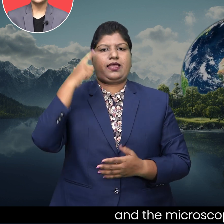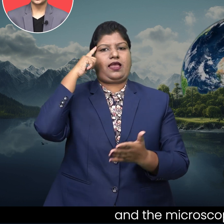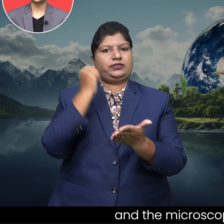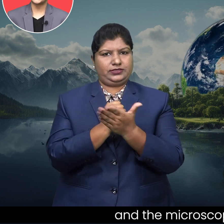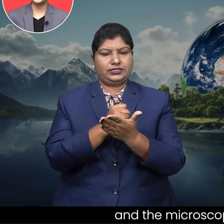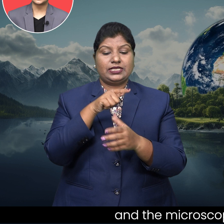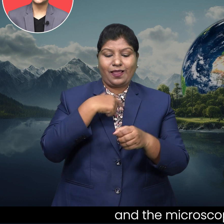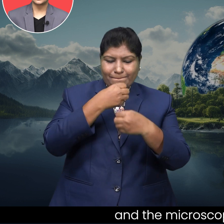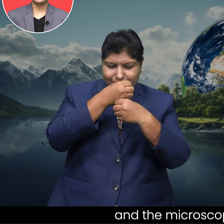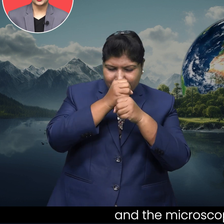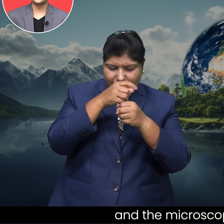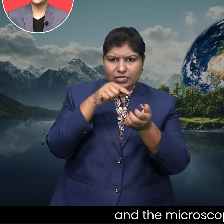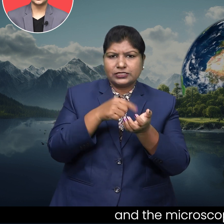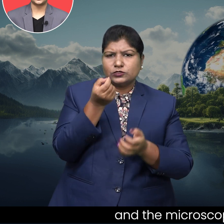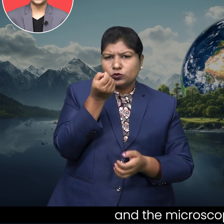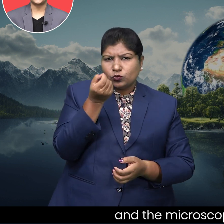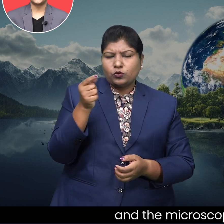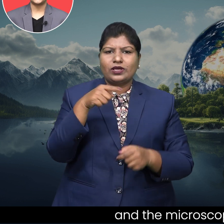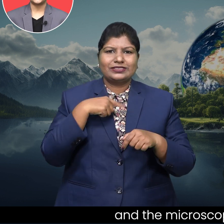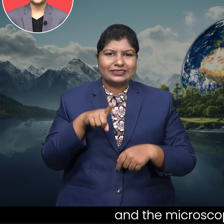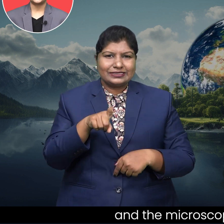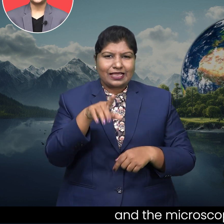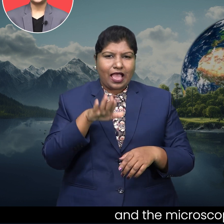microscopic organisms found in it.